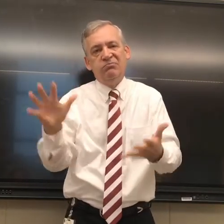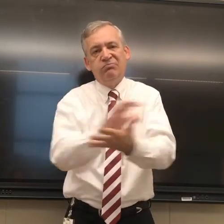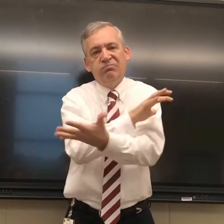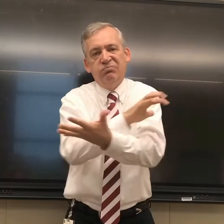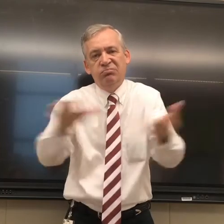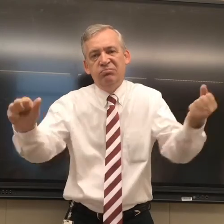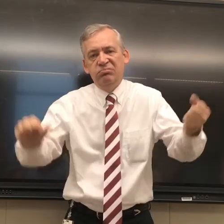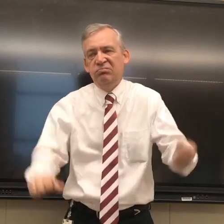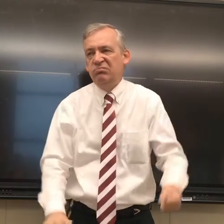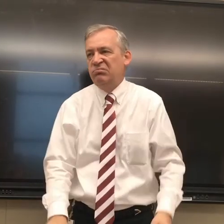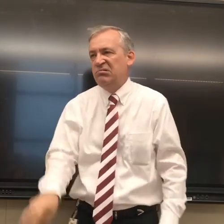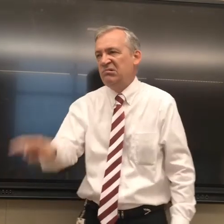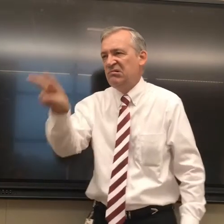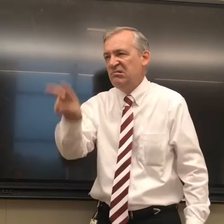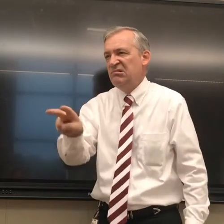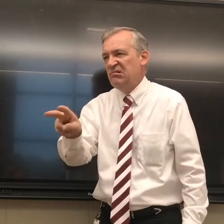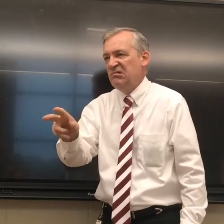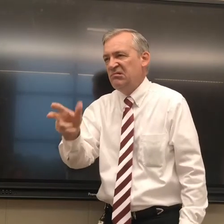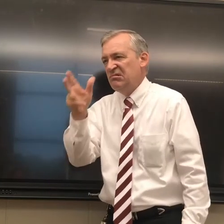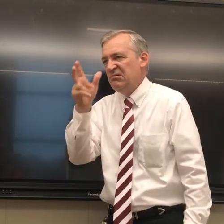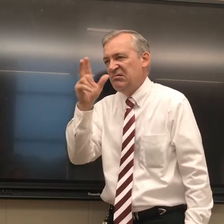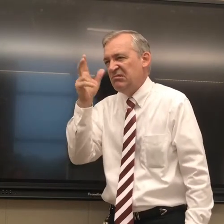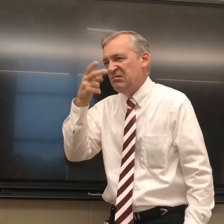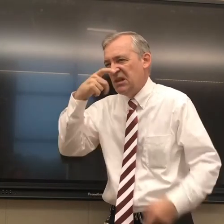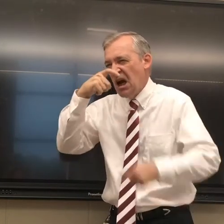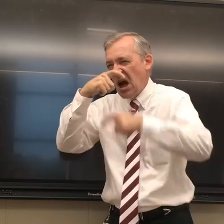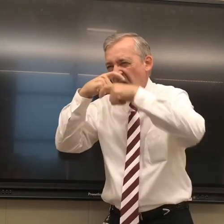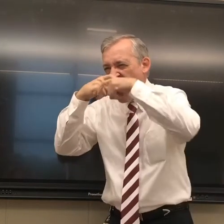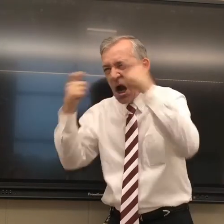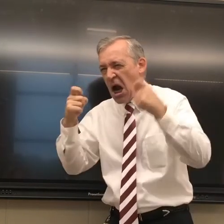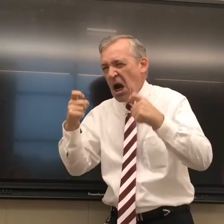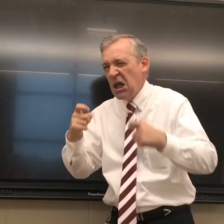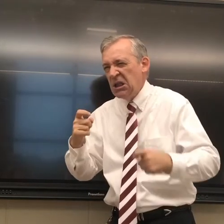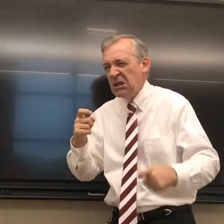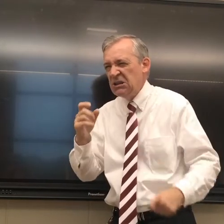Foul and crumbling, a grotesque caricature.